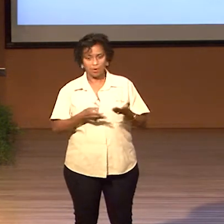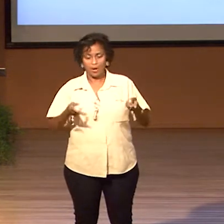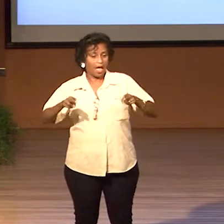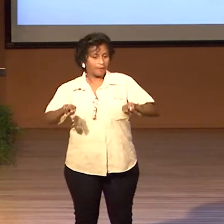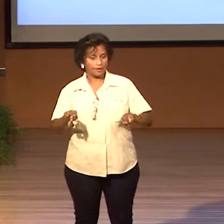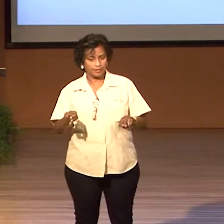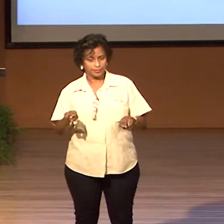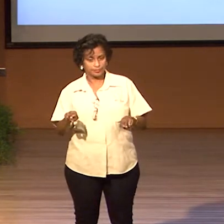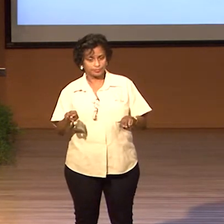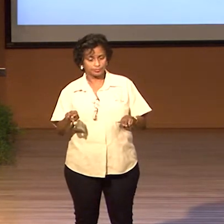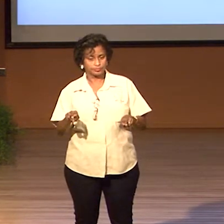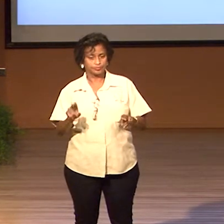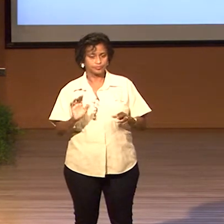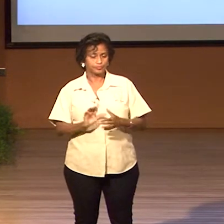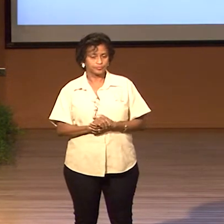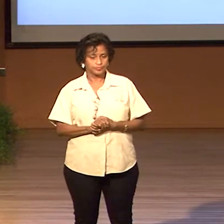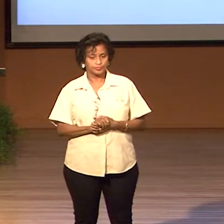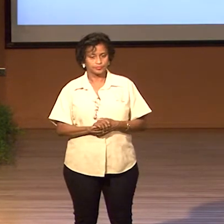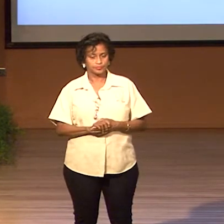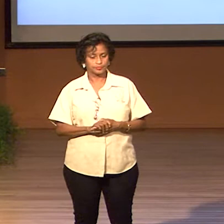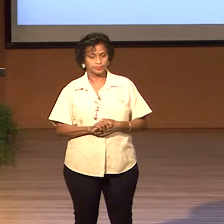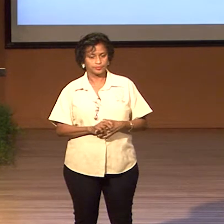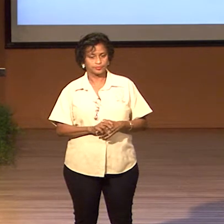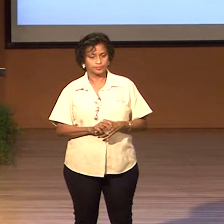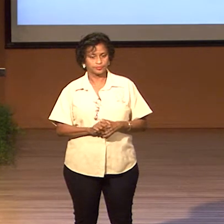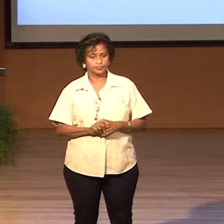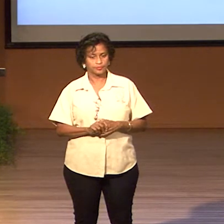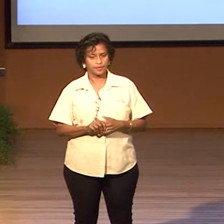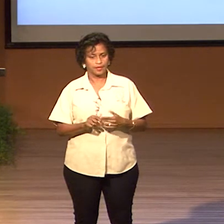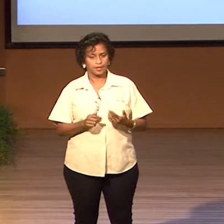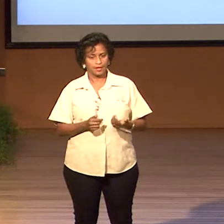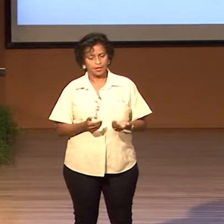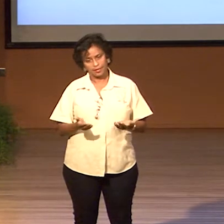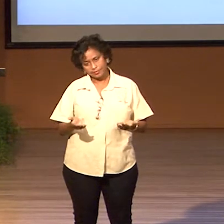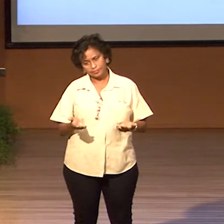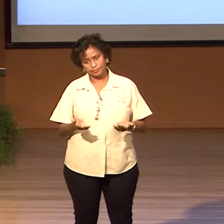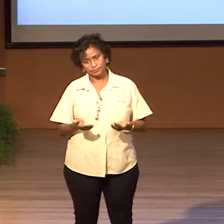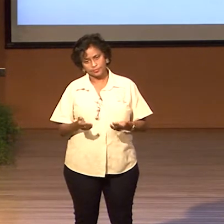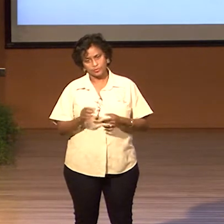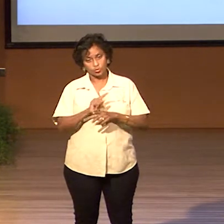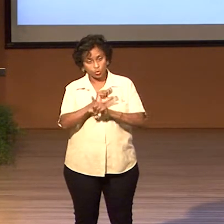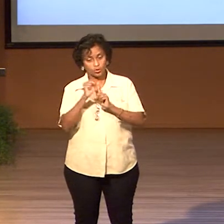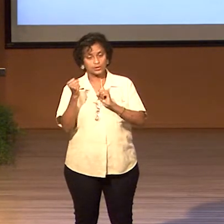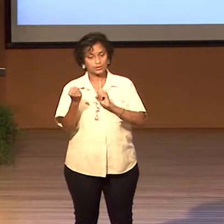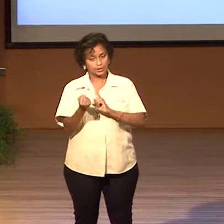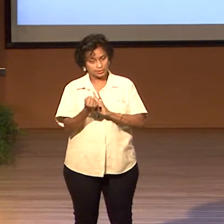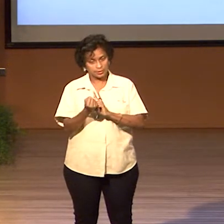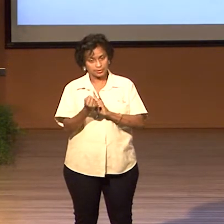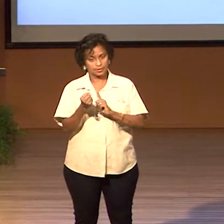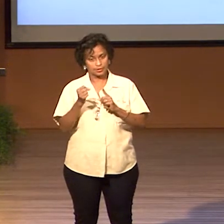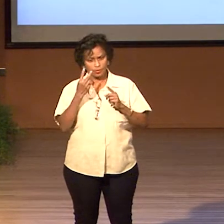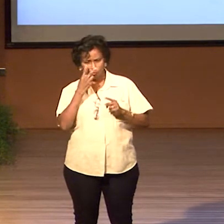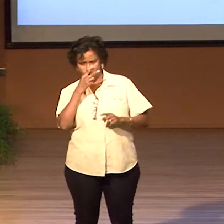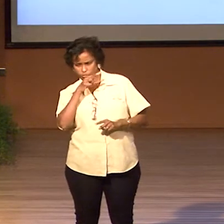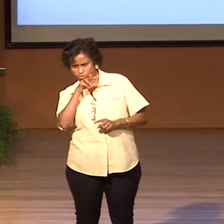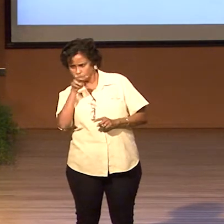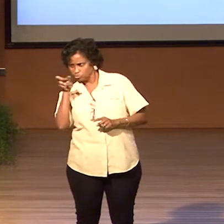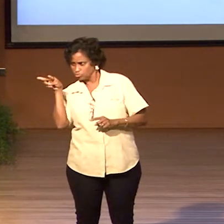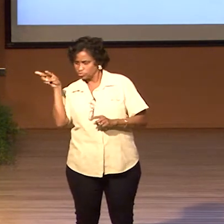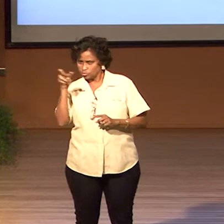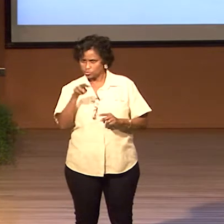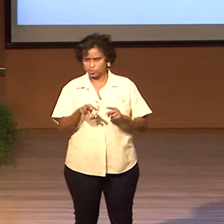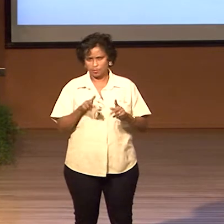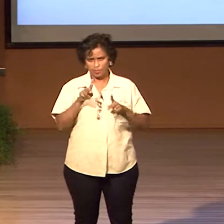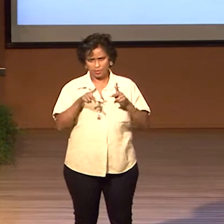madness, of course, is something that the society has a lot of views about. And mental